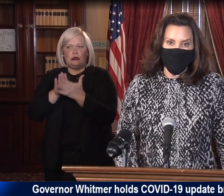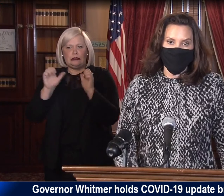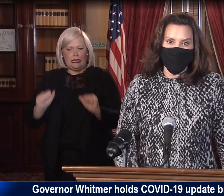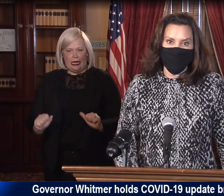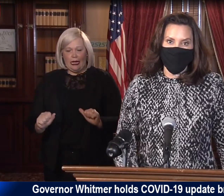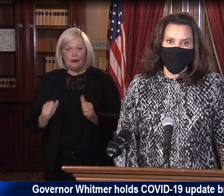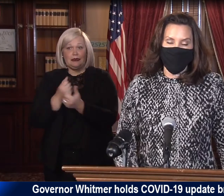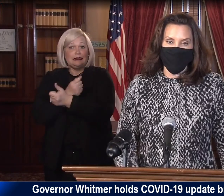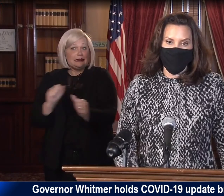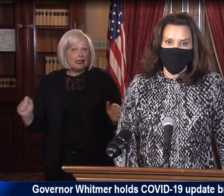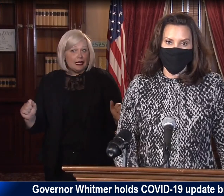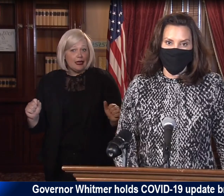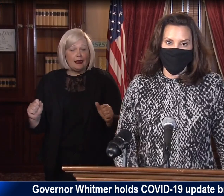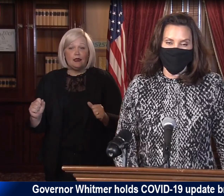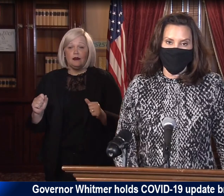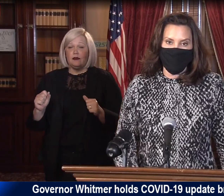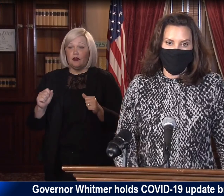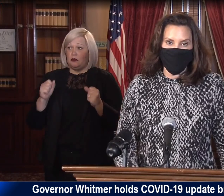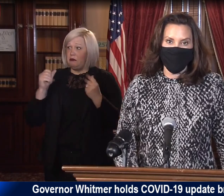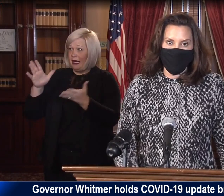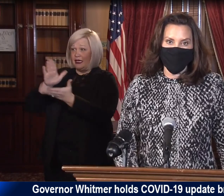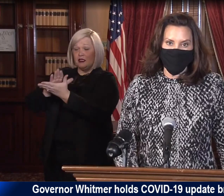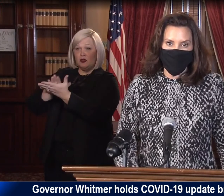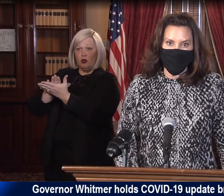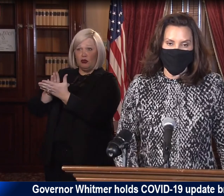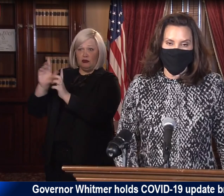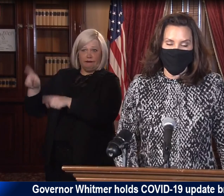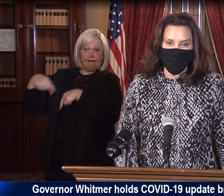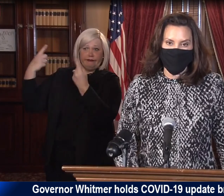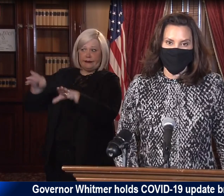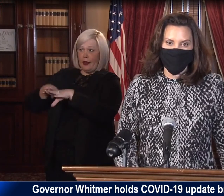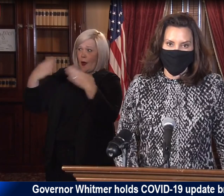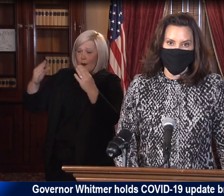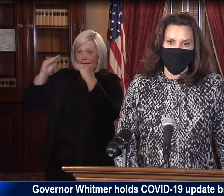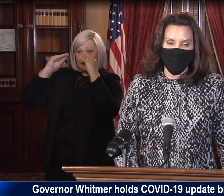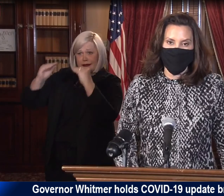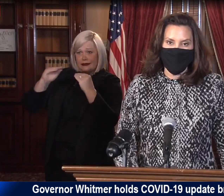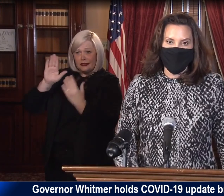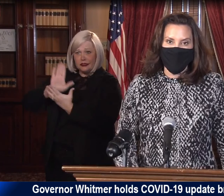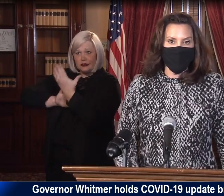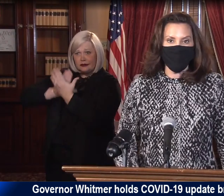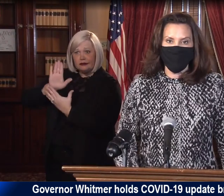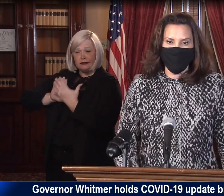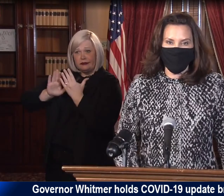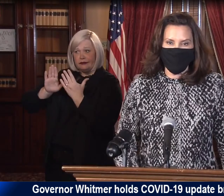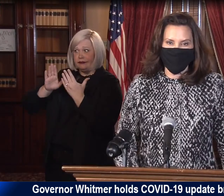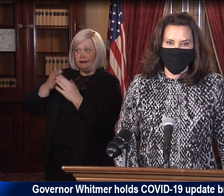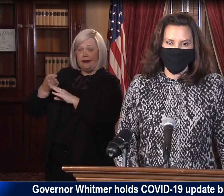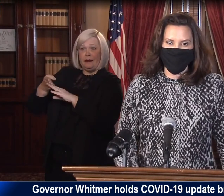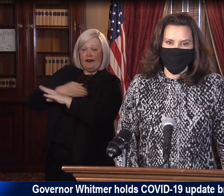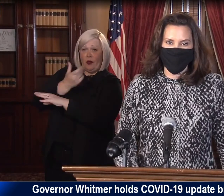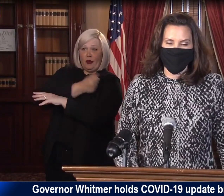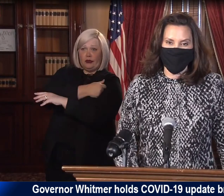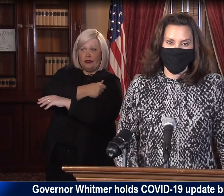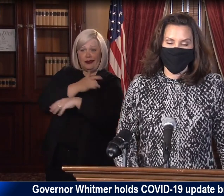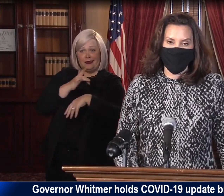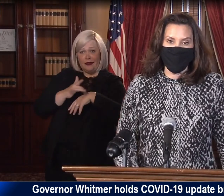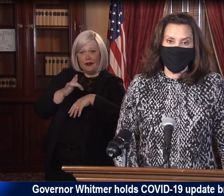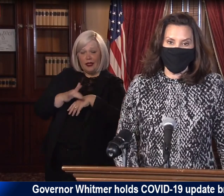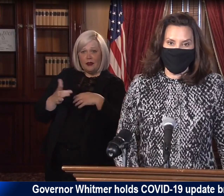instruction safely, that we've got a lot of schools that have been doing this and they've been successful even before vaccines